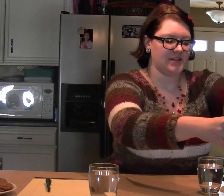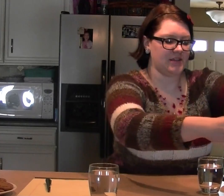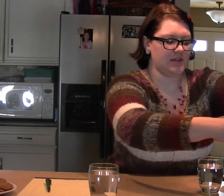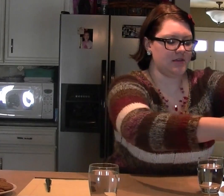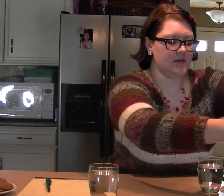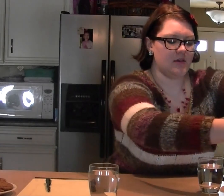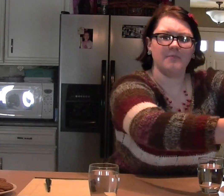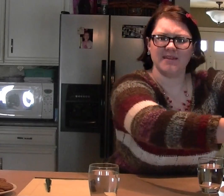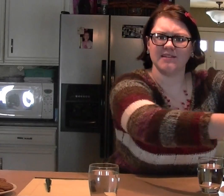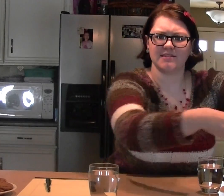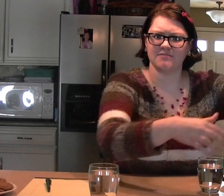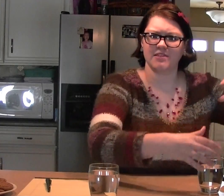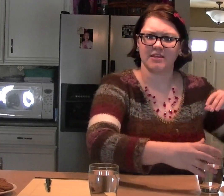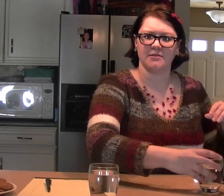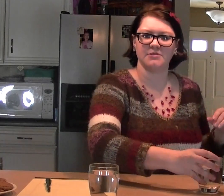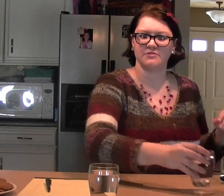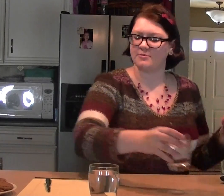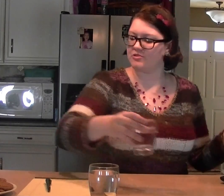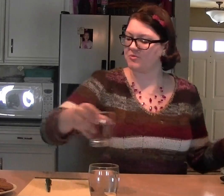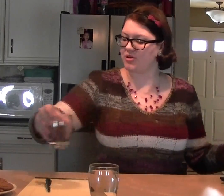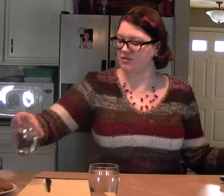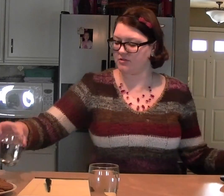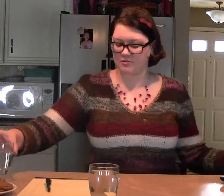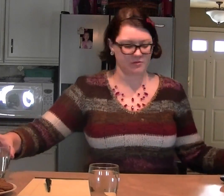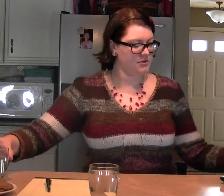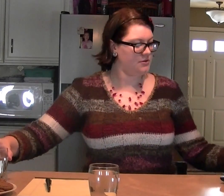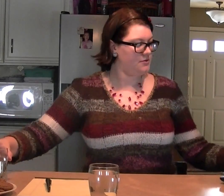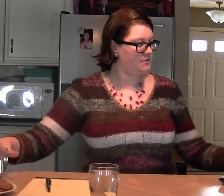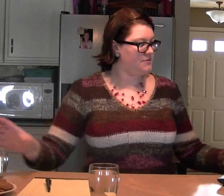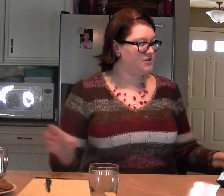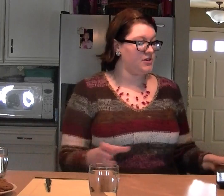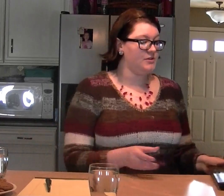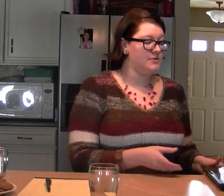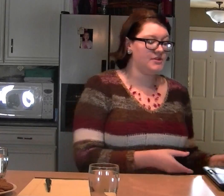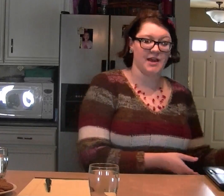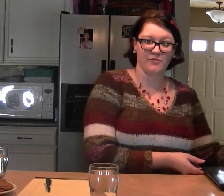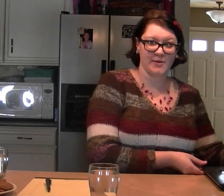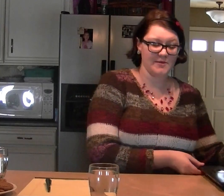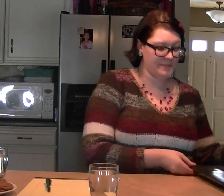the basics of sign language for the most part, starting with the alphabet.